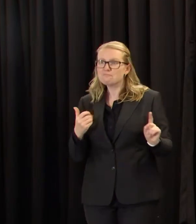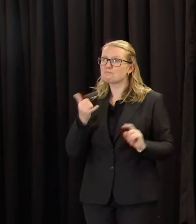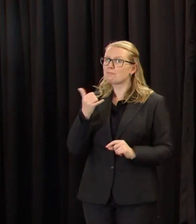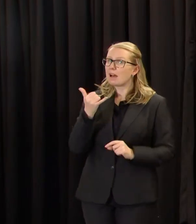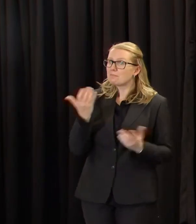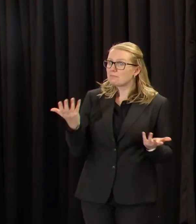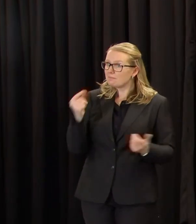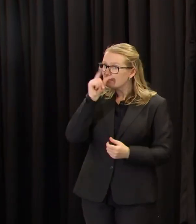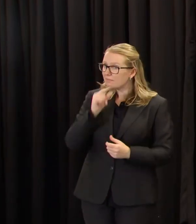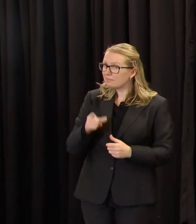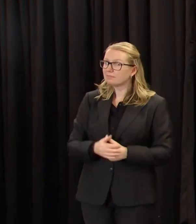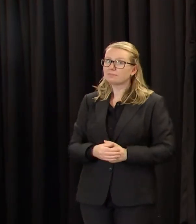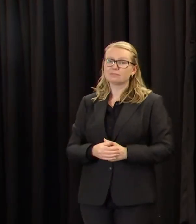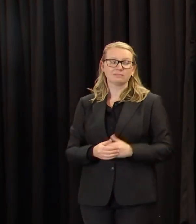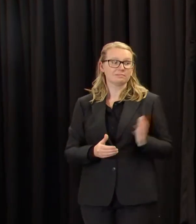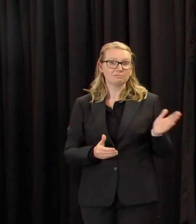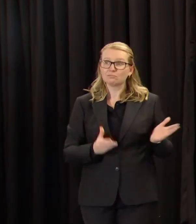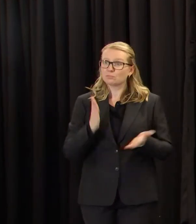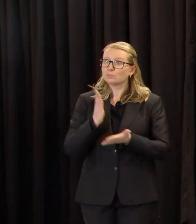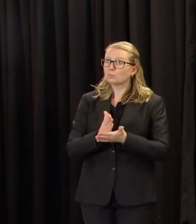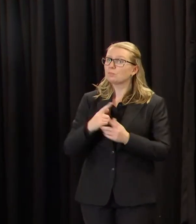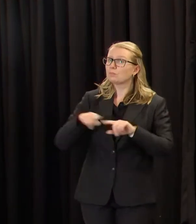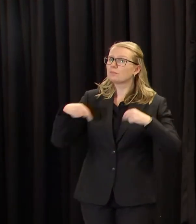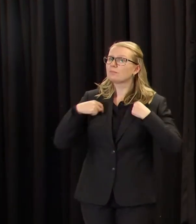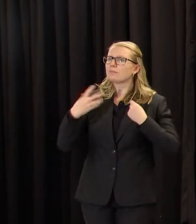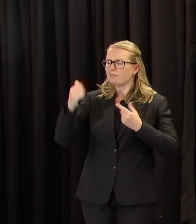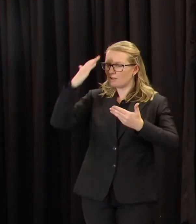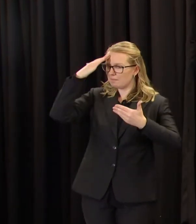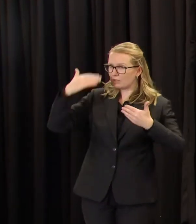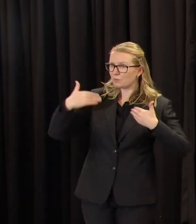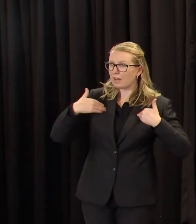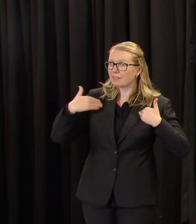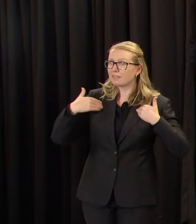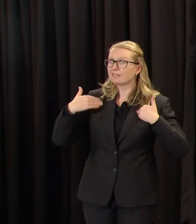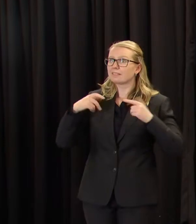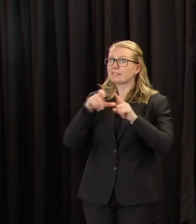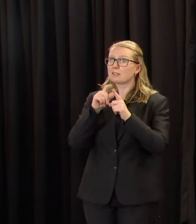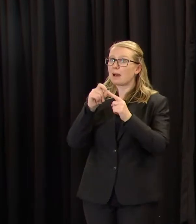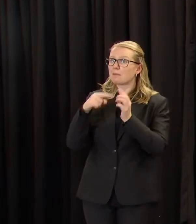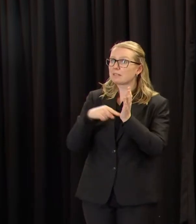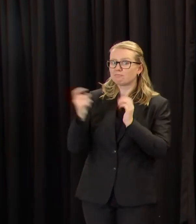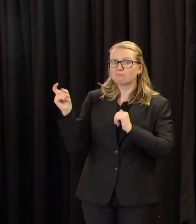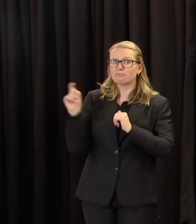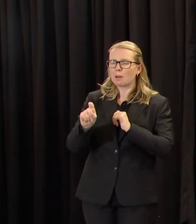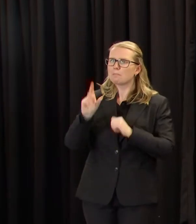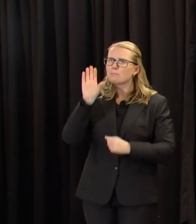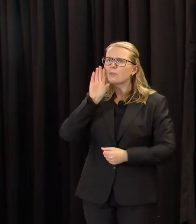people from the mental health part of the Department of Health at briefings before.